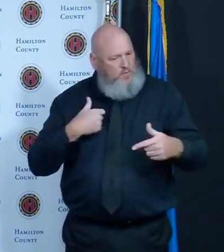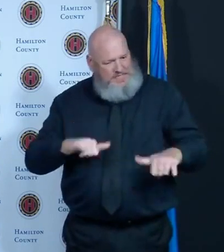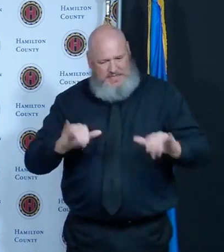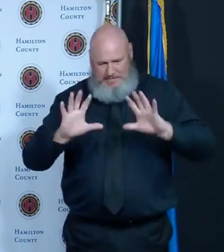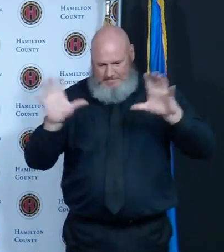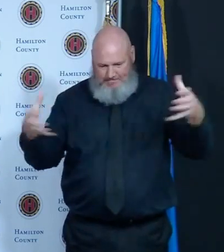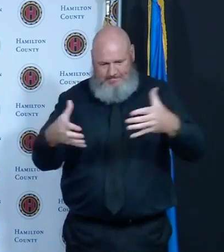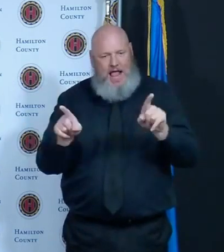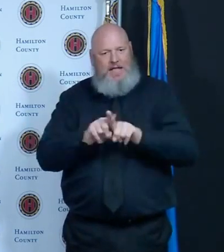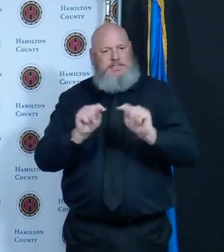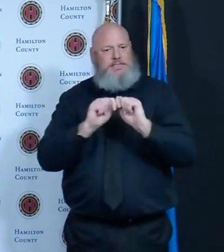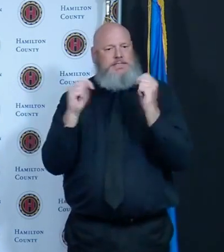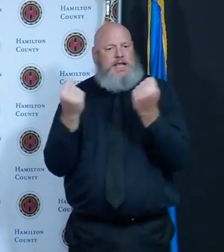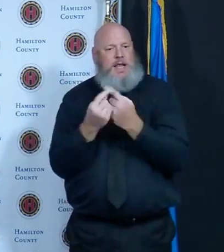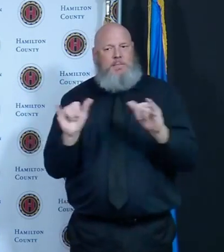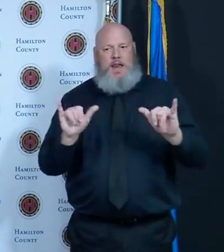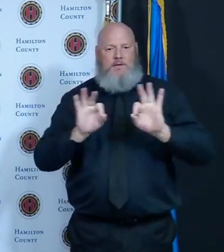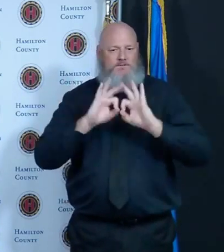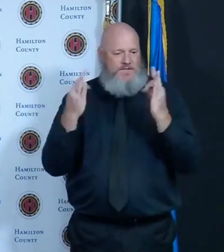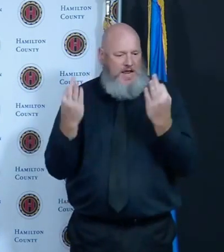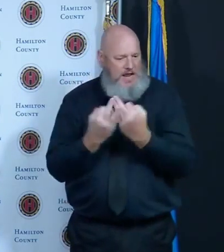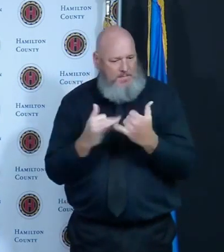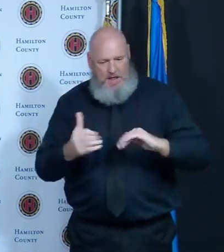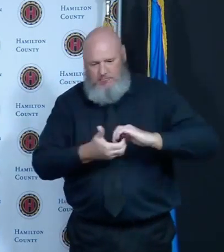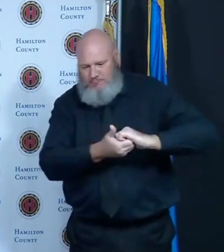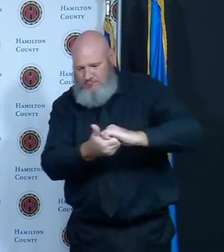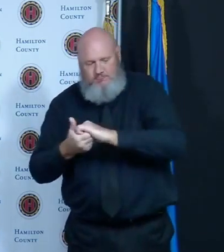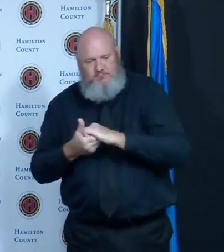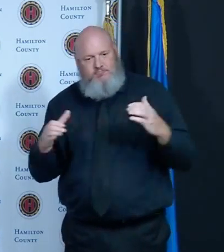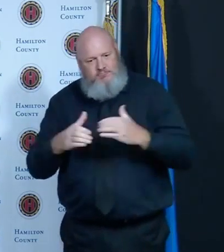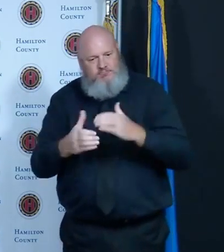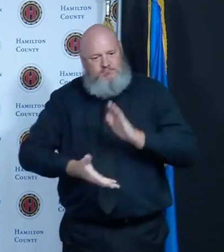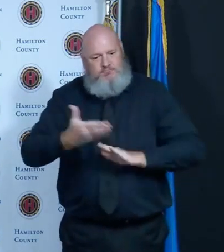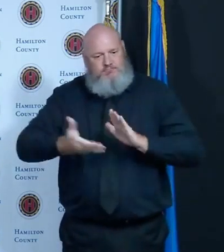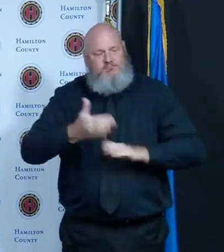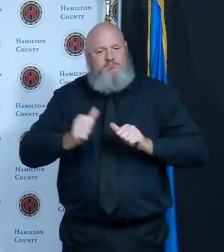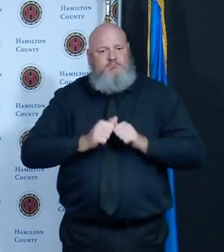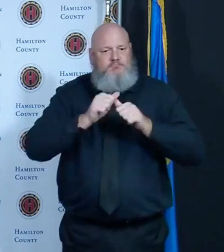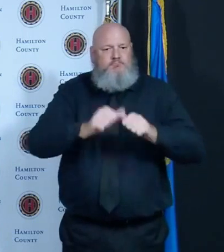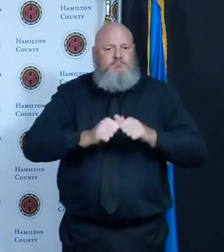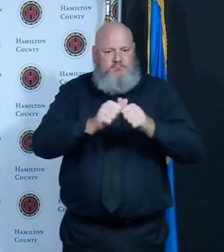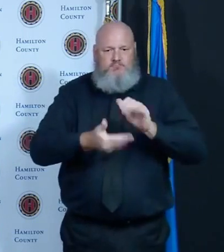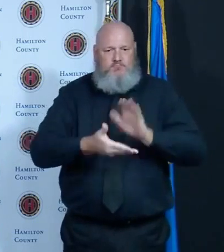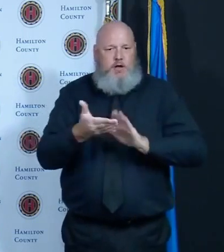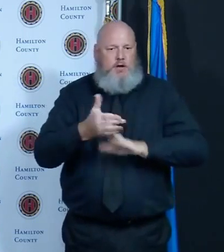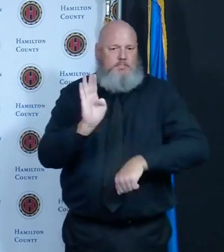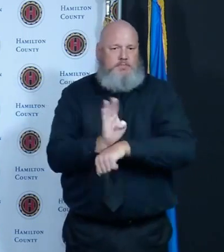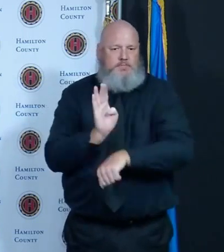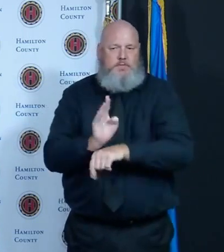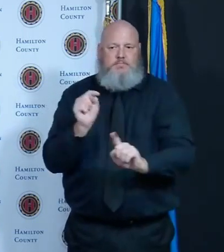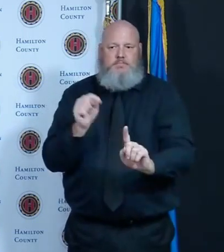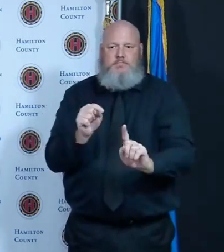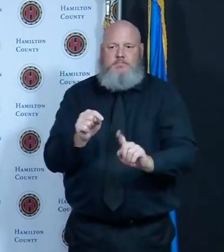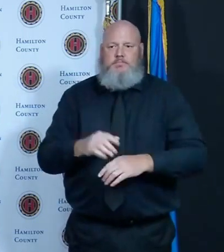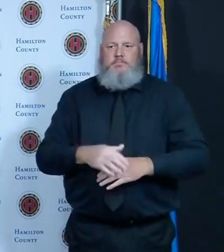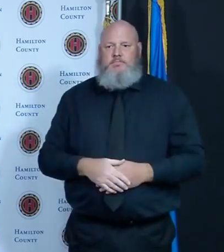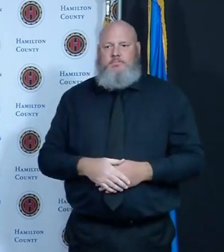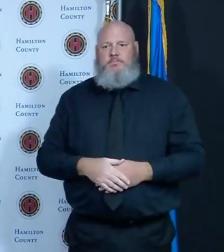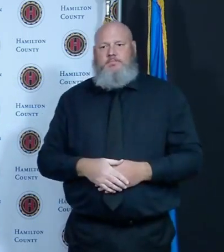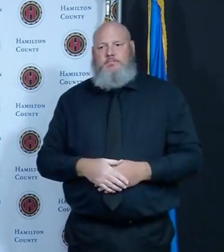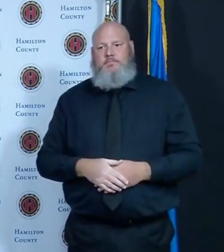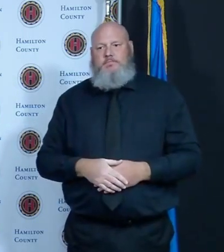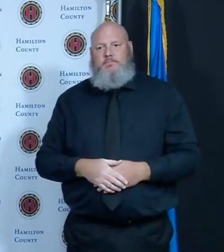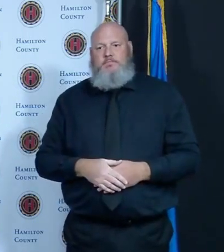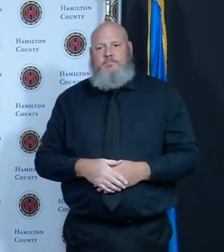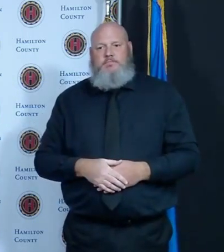on relationships for the past 5 years. Those relationships are built with our partners, with FC Cincinnati locally, with Xavier University,